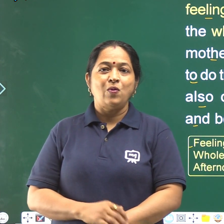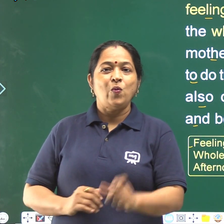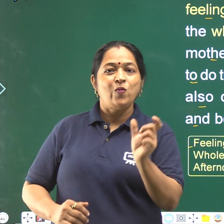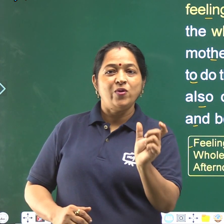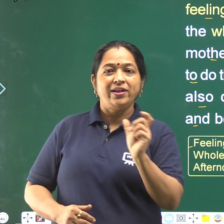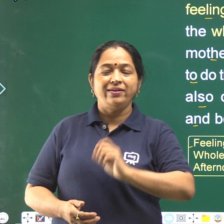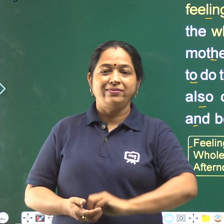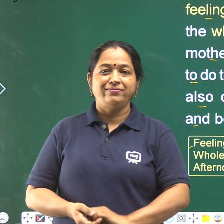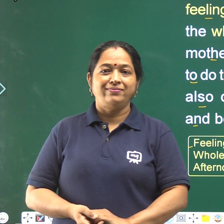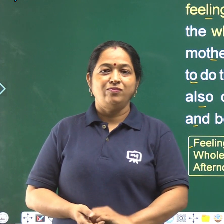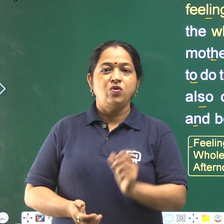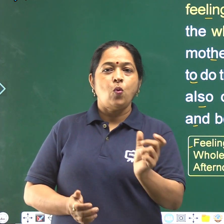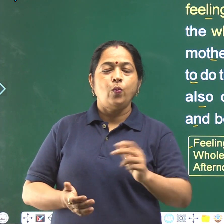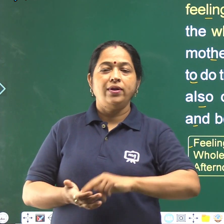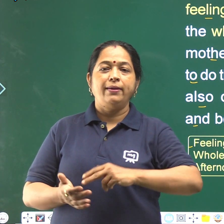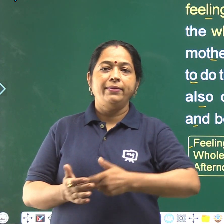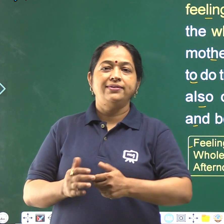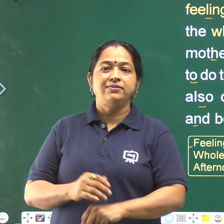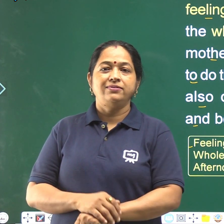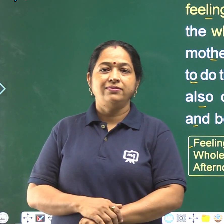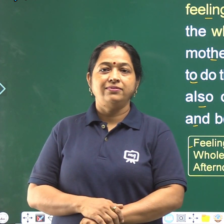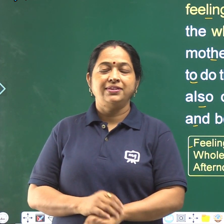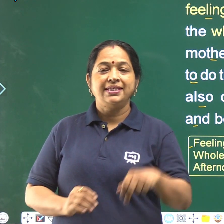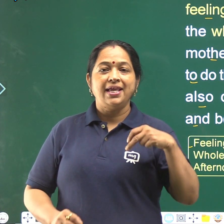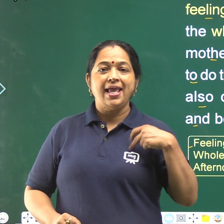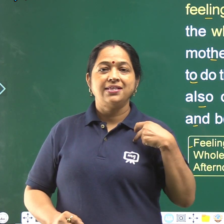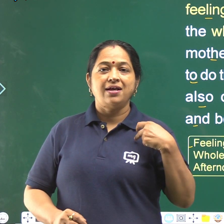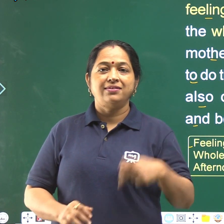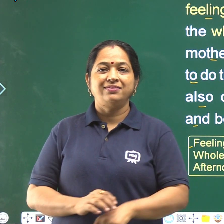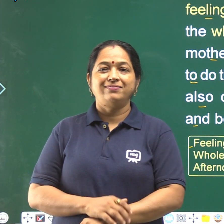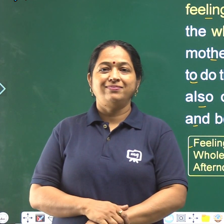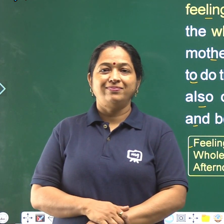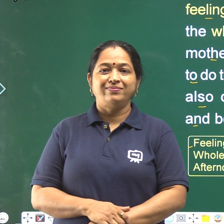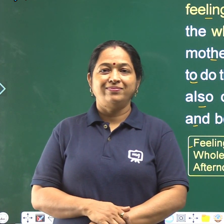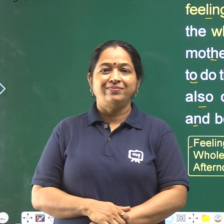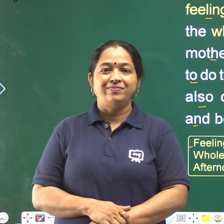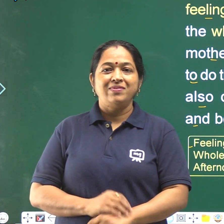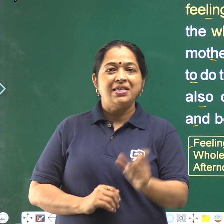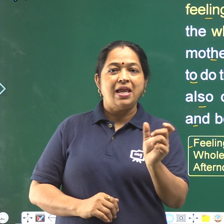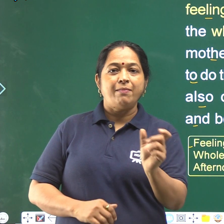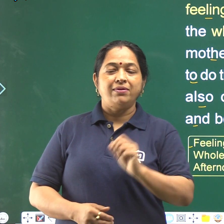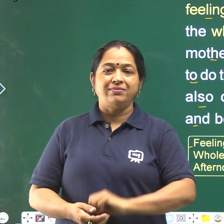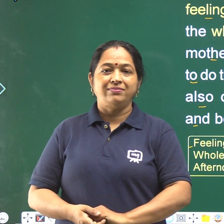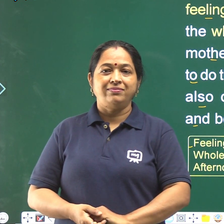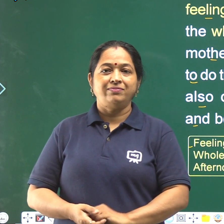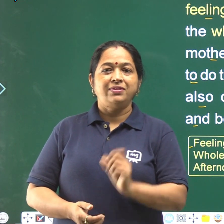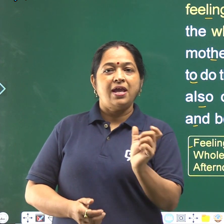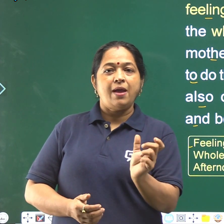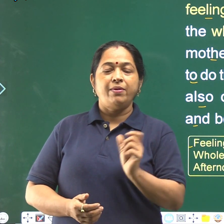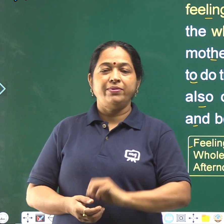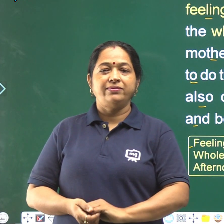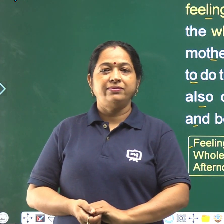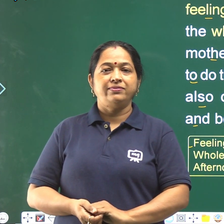Feeling. Feeling means ehsaas. Able. Able